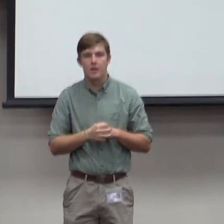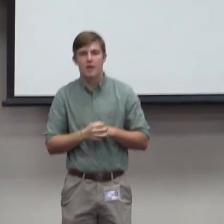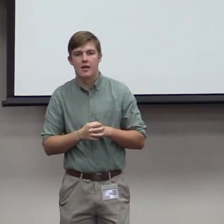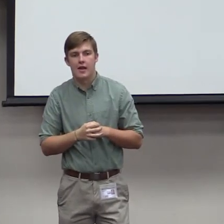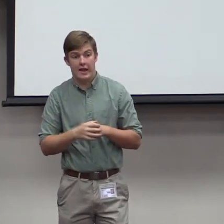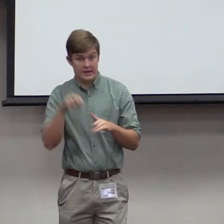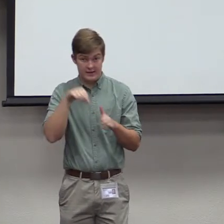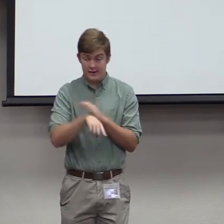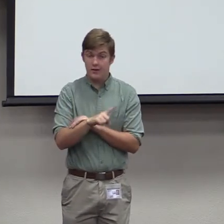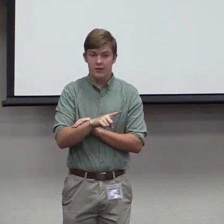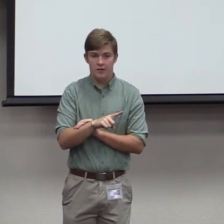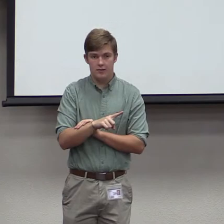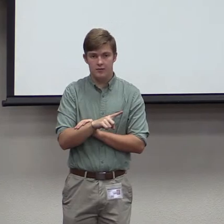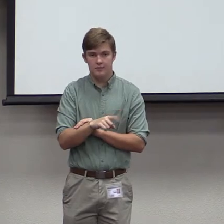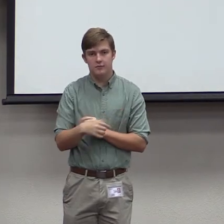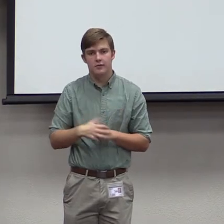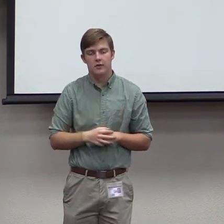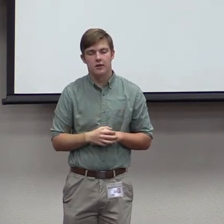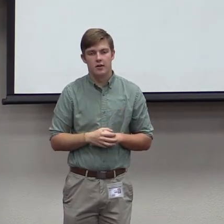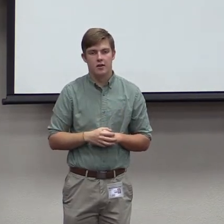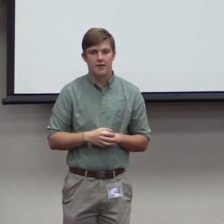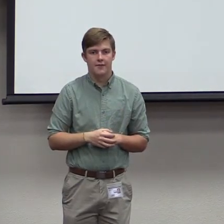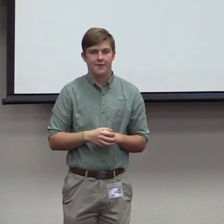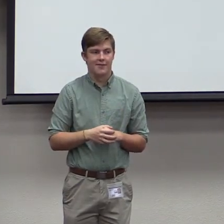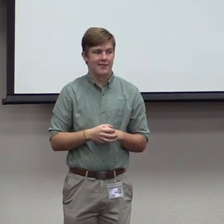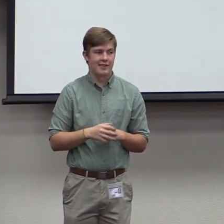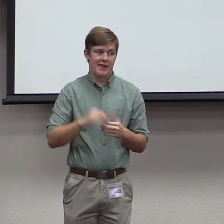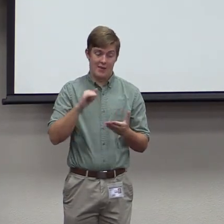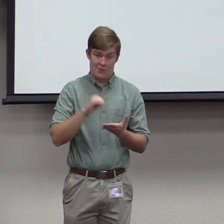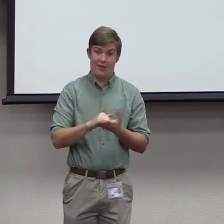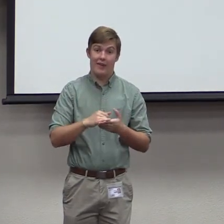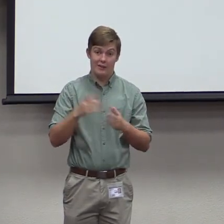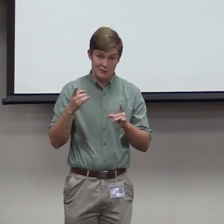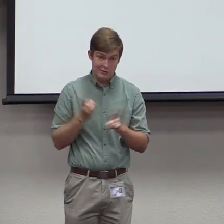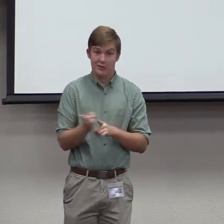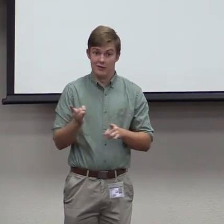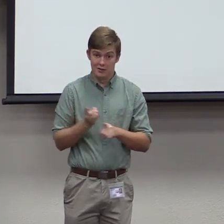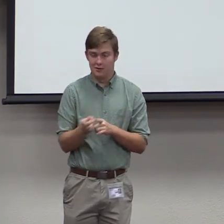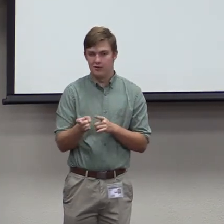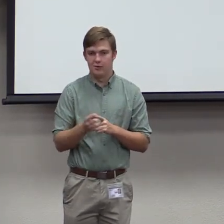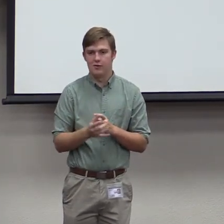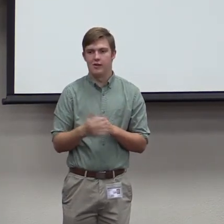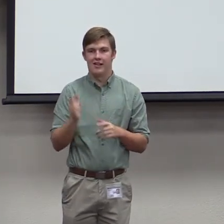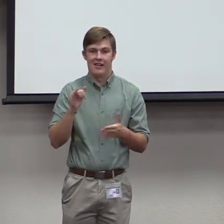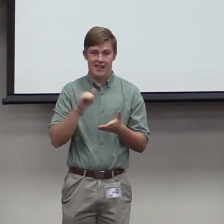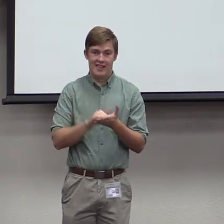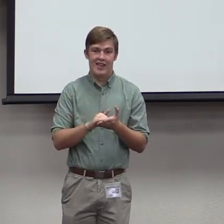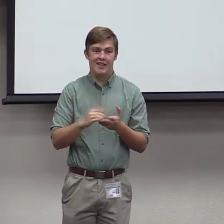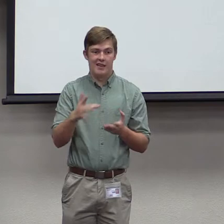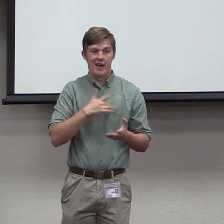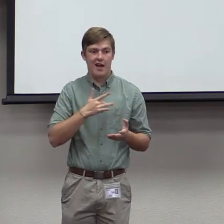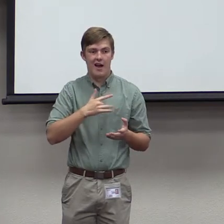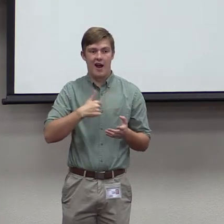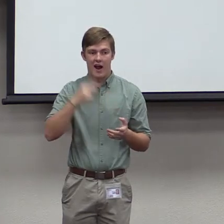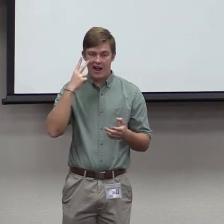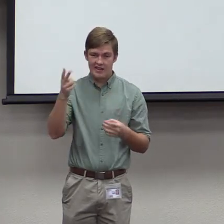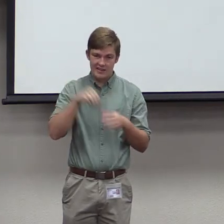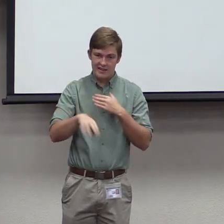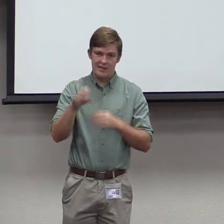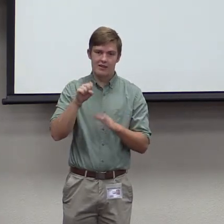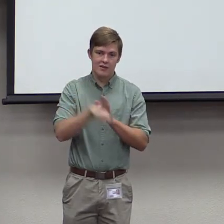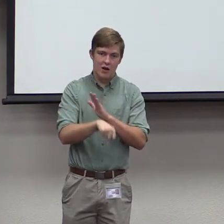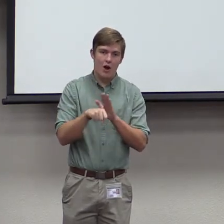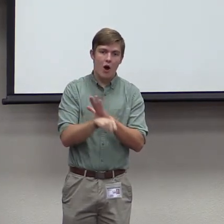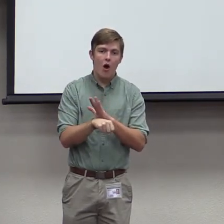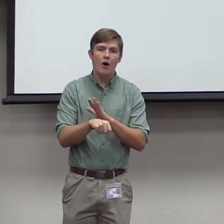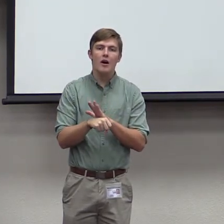to death. Now that's some kind of persecution. That's some kind of a heart that I see in Saul as